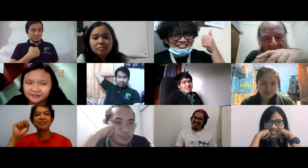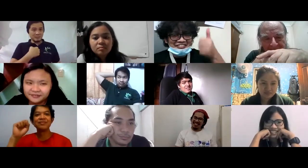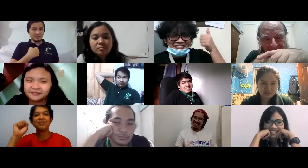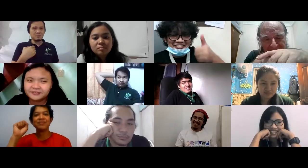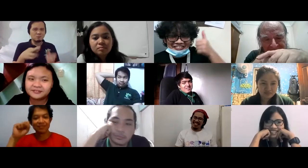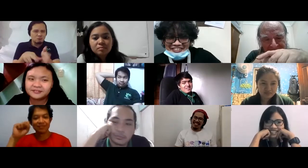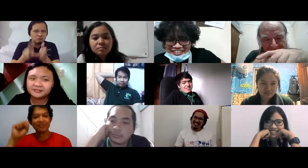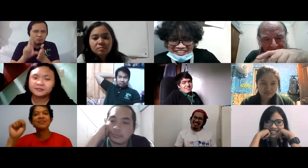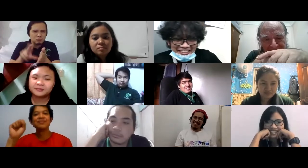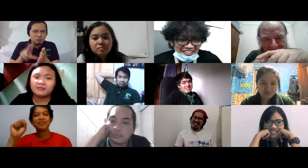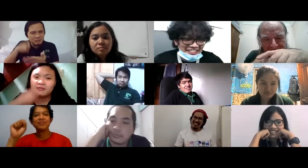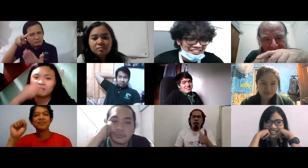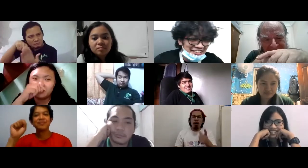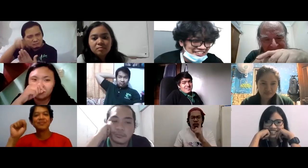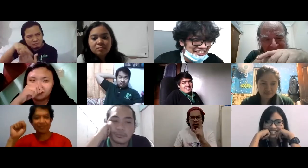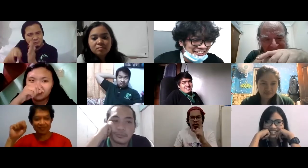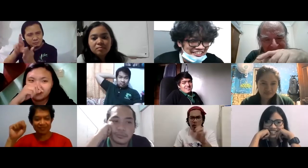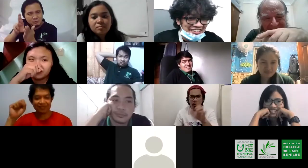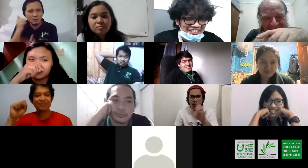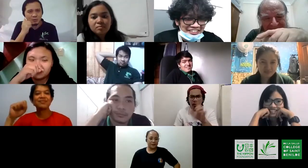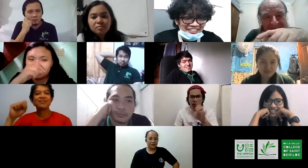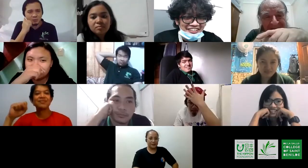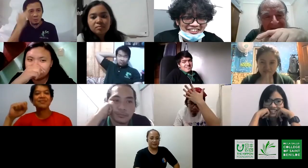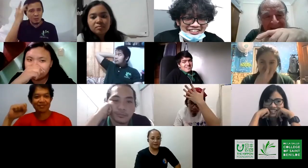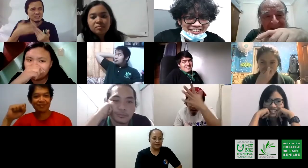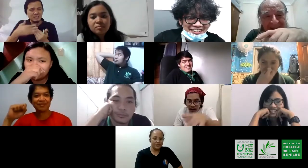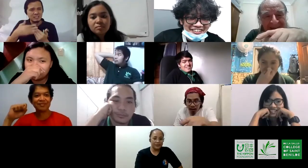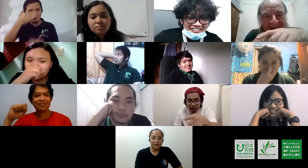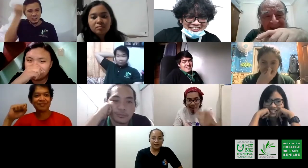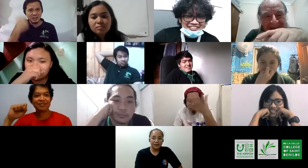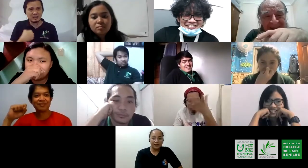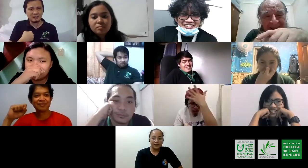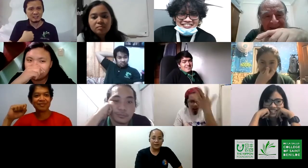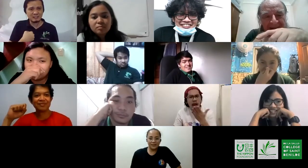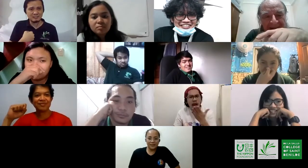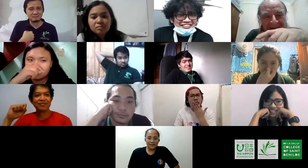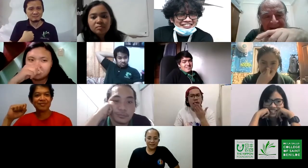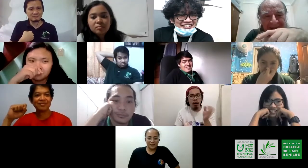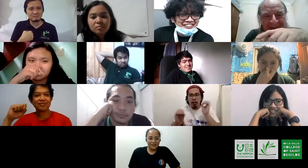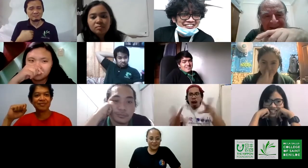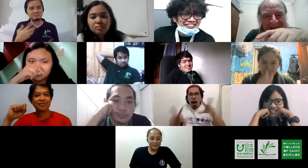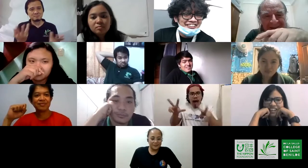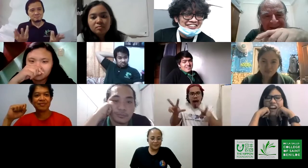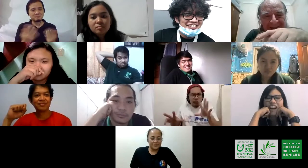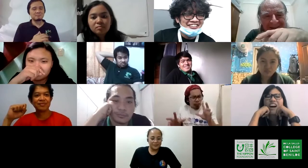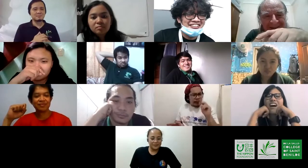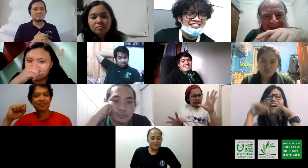And the better you remember it, the easier it will be for you to teach. I mean, I have to review because I